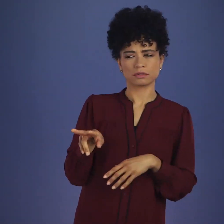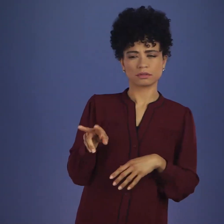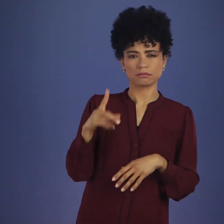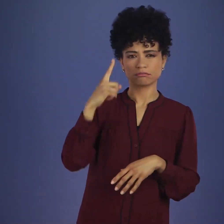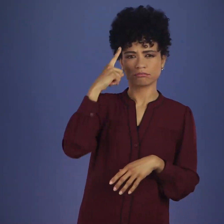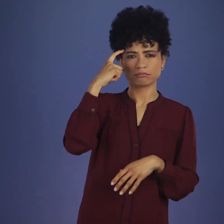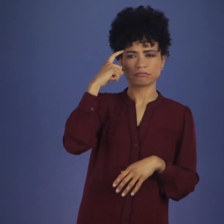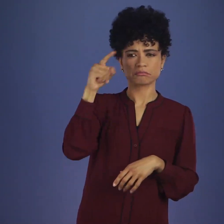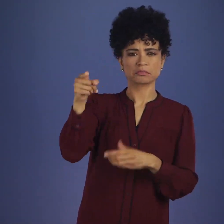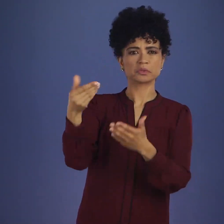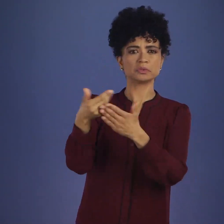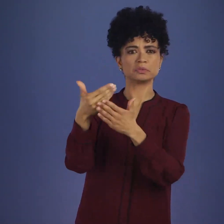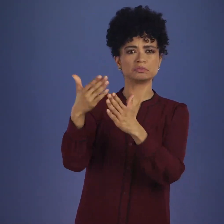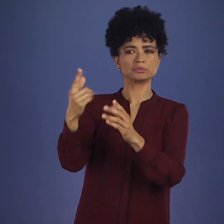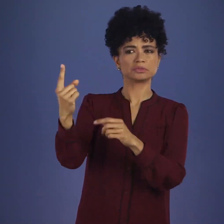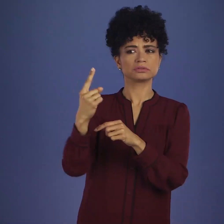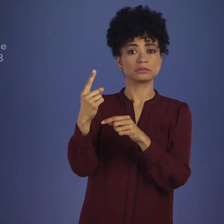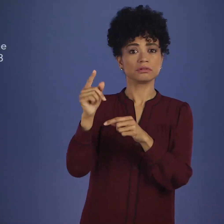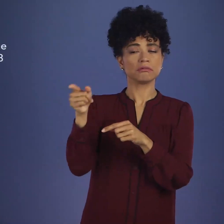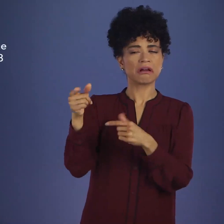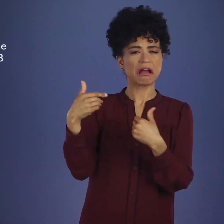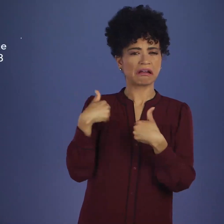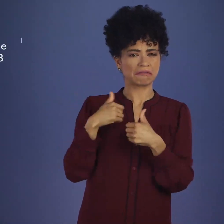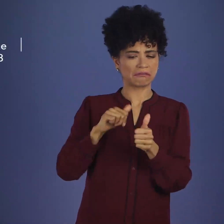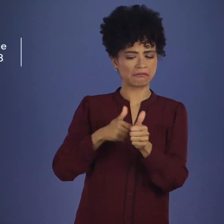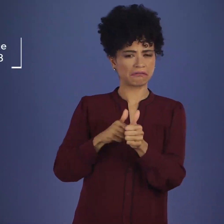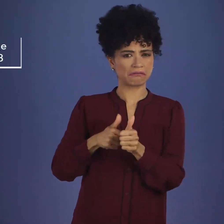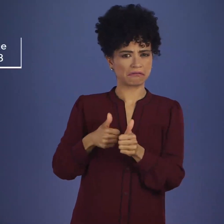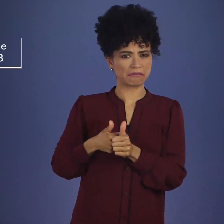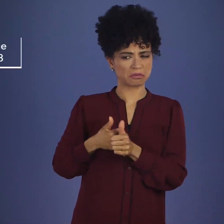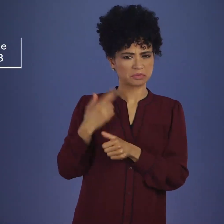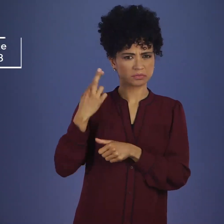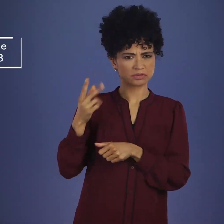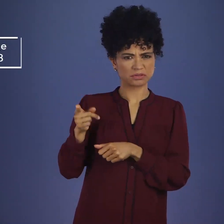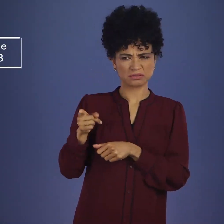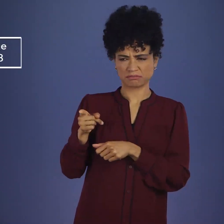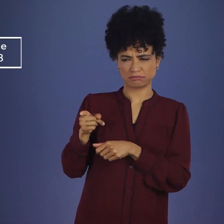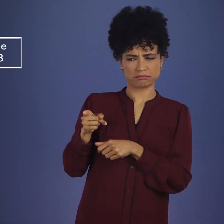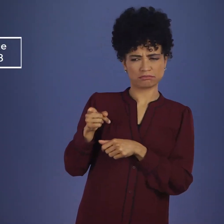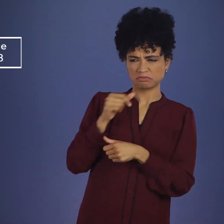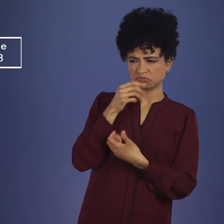Bitter attacks have been directed against people suspected of mixed motives.